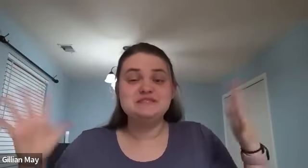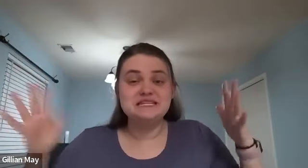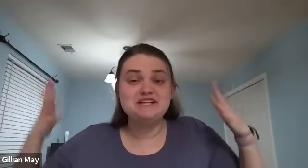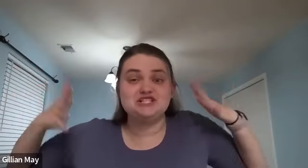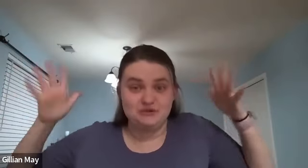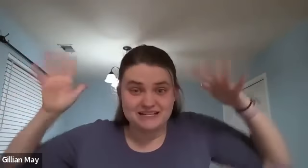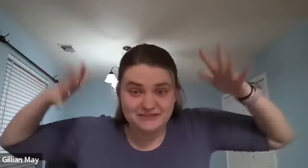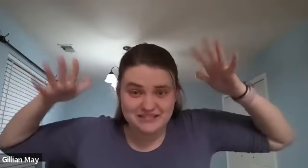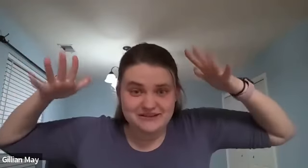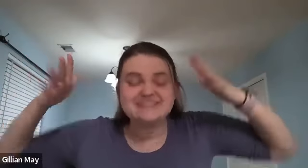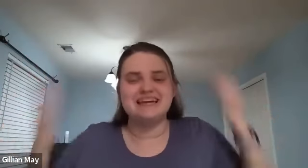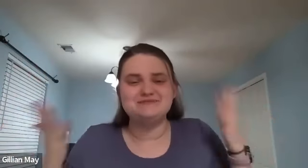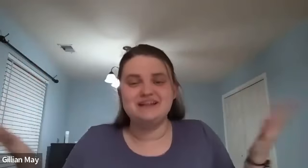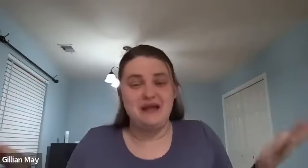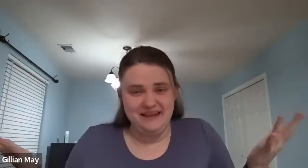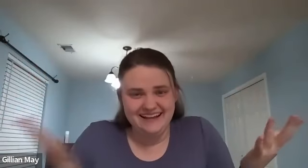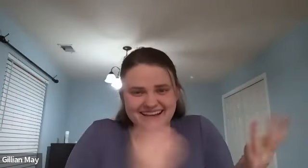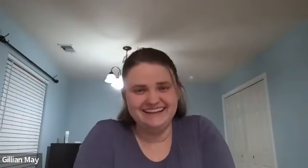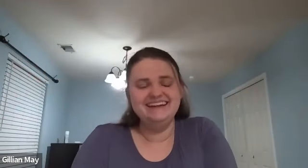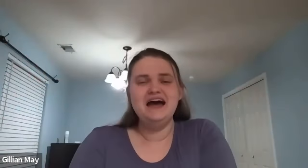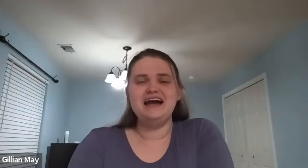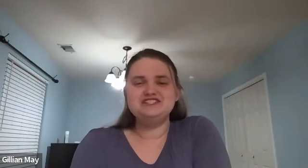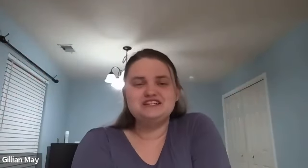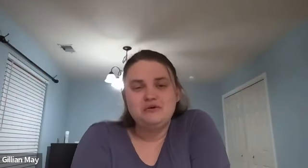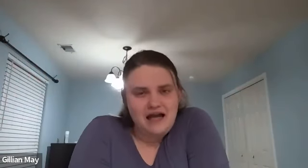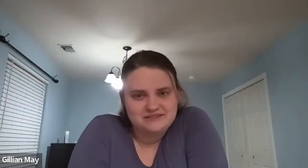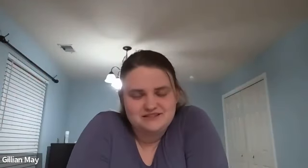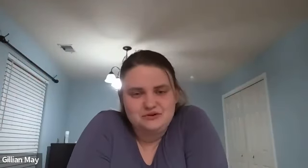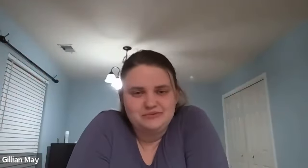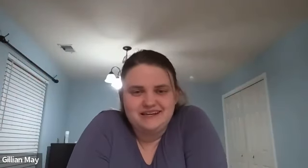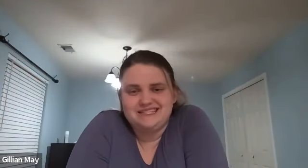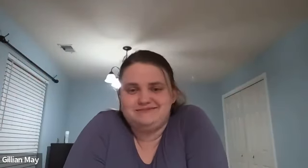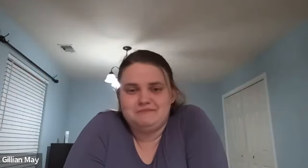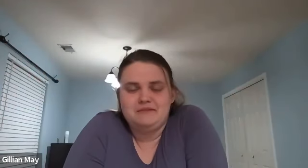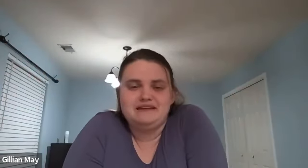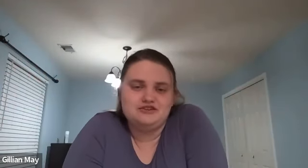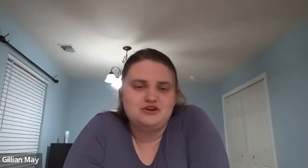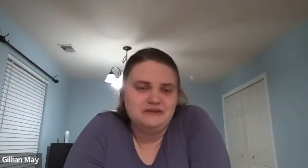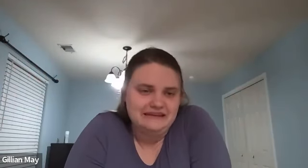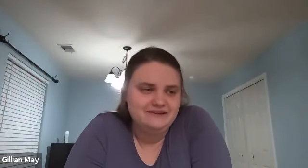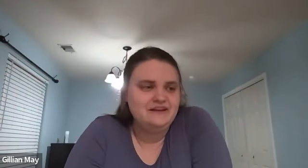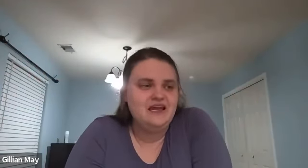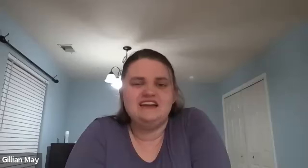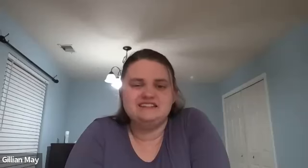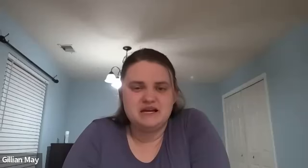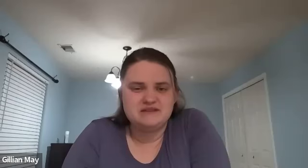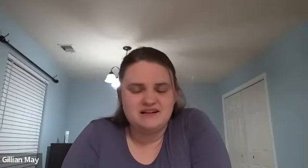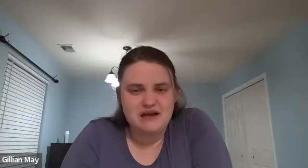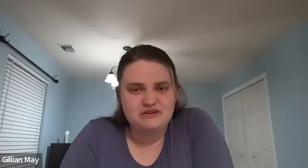see me just aggressively doing this, that's me clapping. I don't clap in school because there's no need. And sometimes I clap really